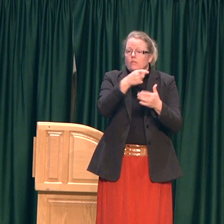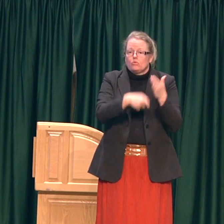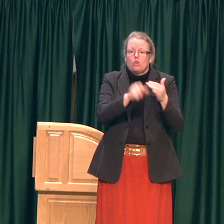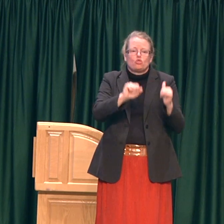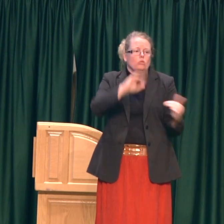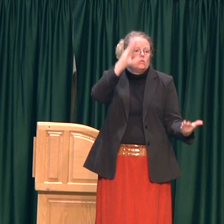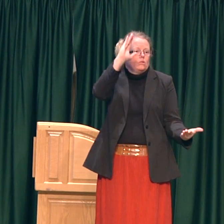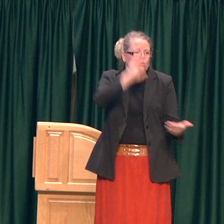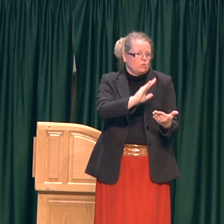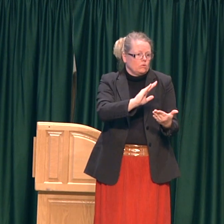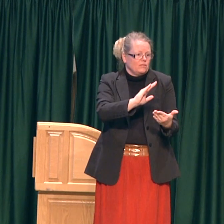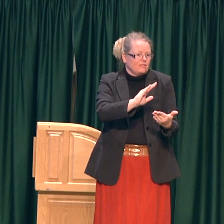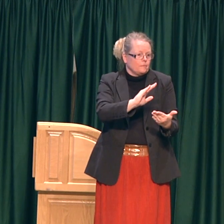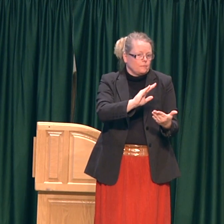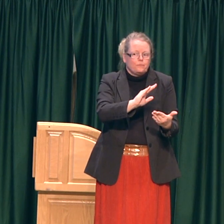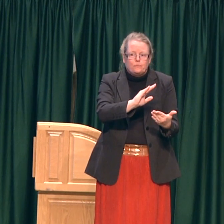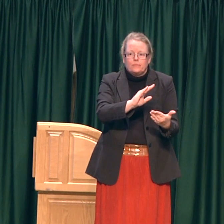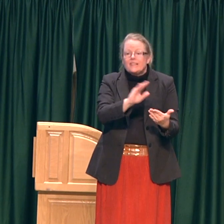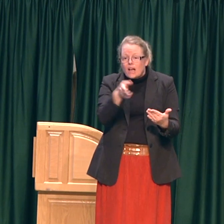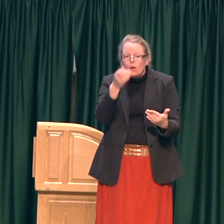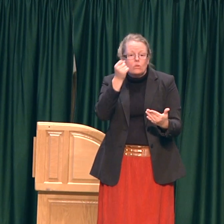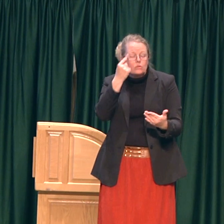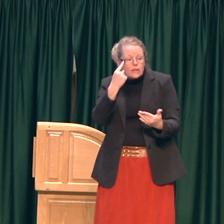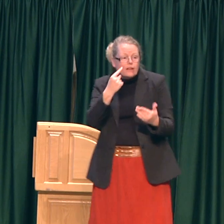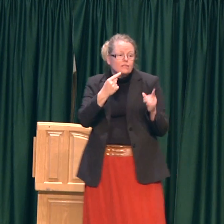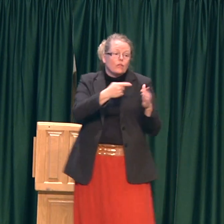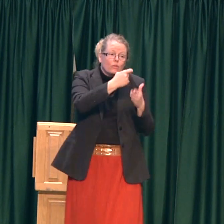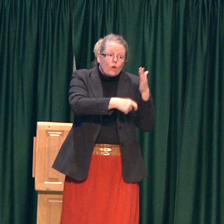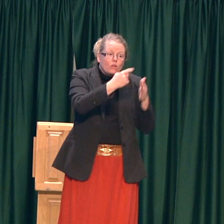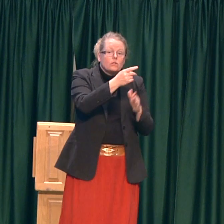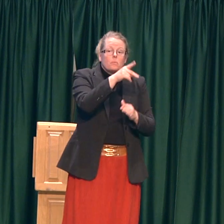If you were to use VRI, the cost would be significantly less.